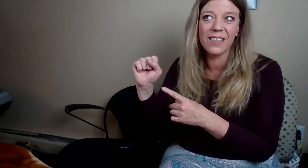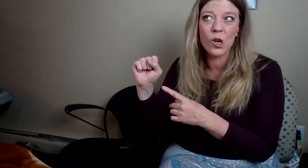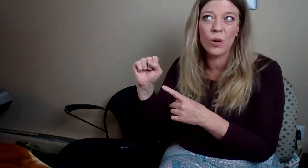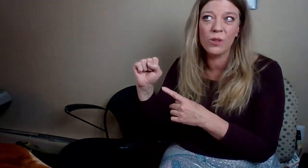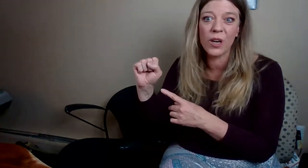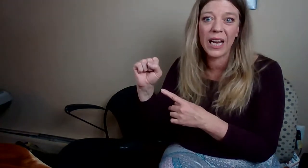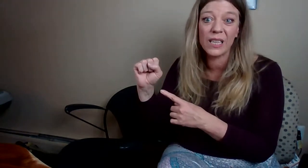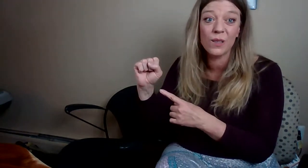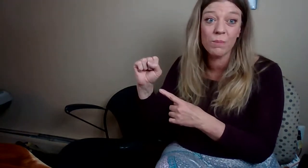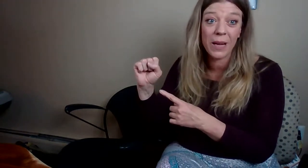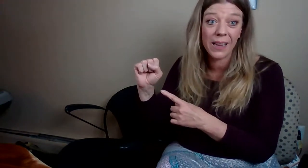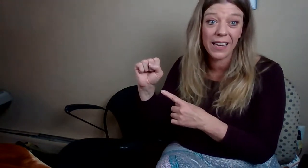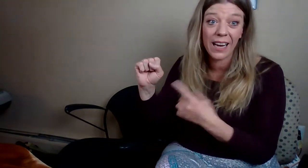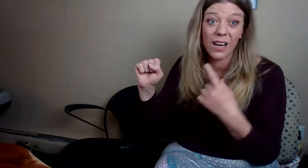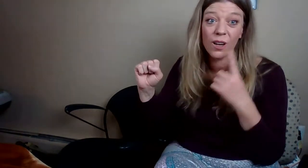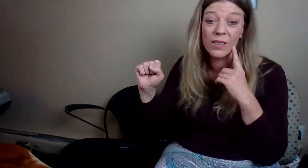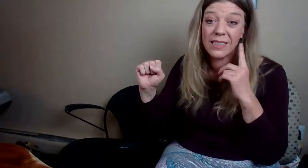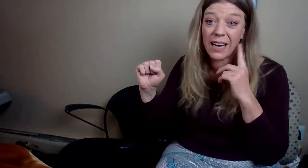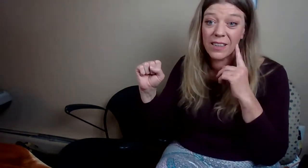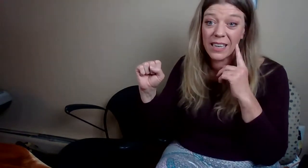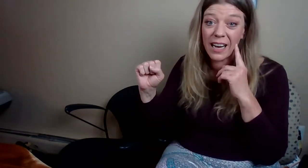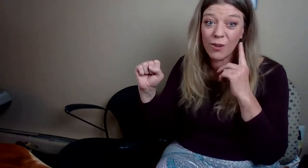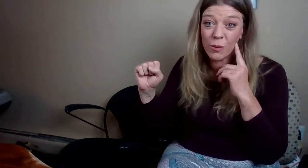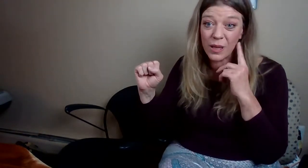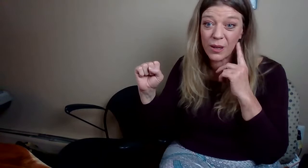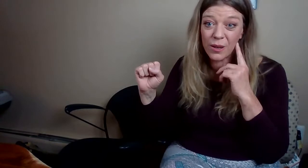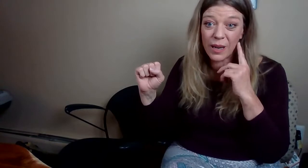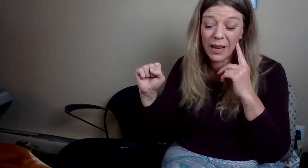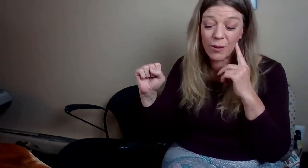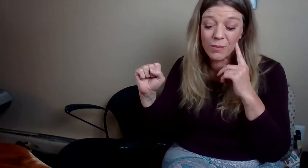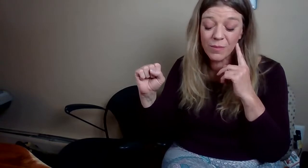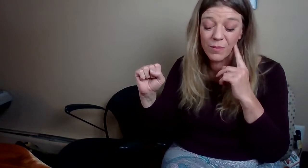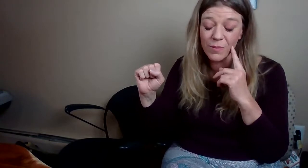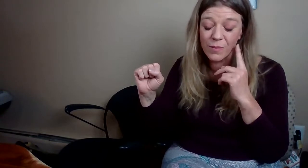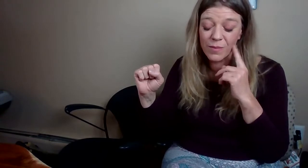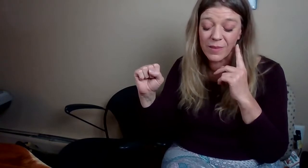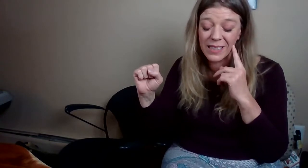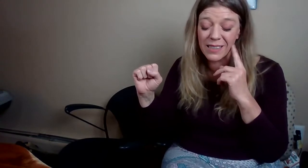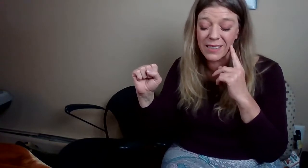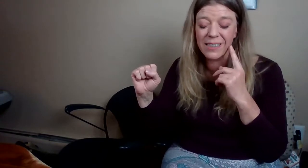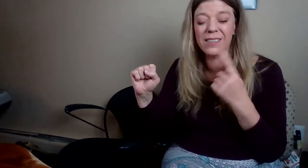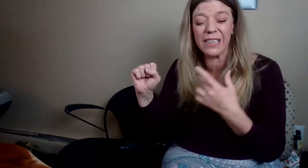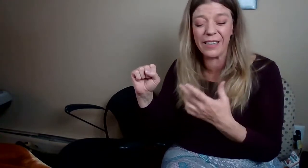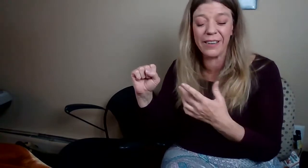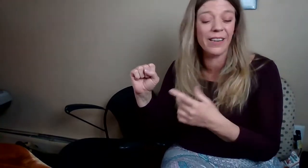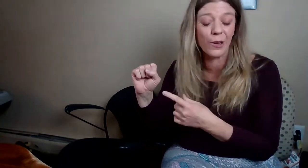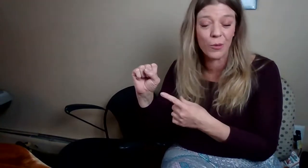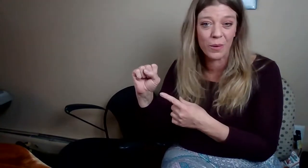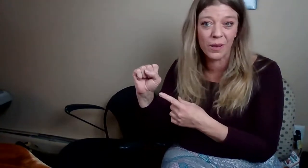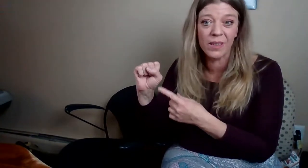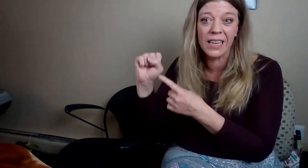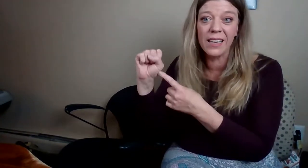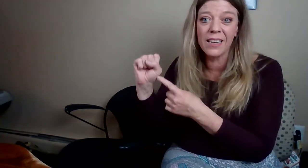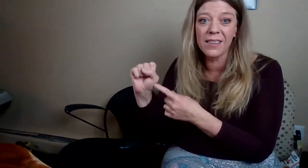So try to spell it out, sound it out with your, as though you're hearing it almost.